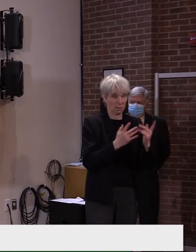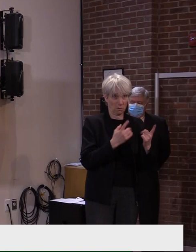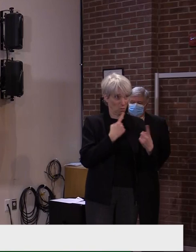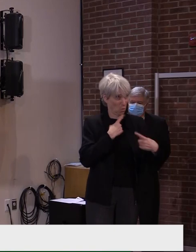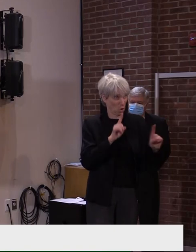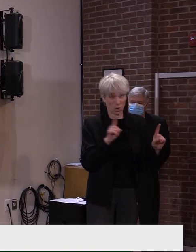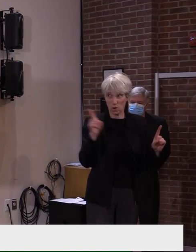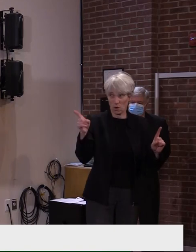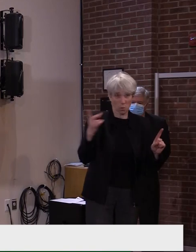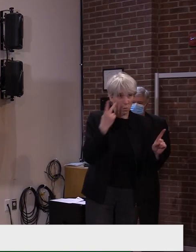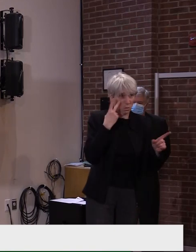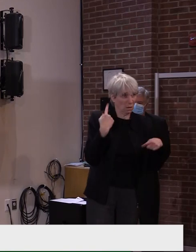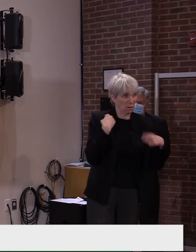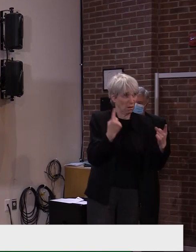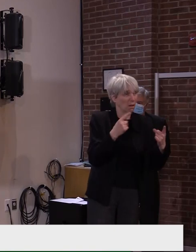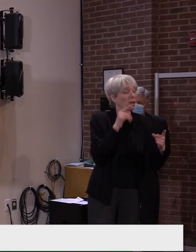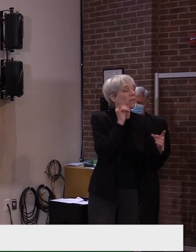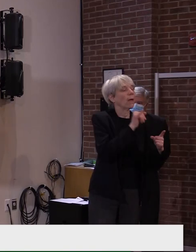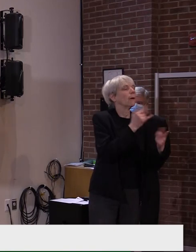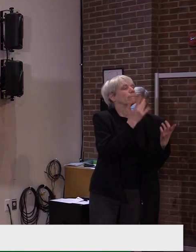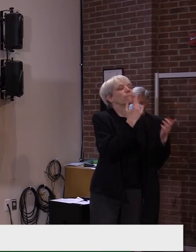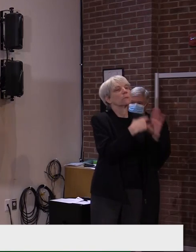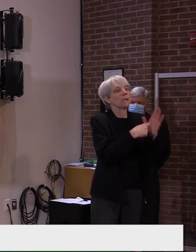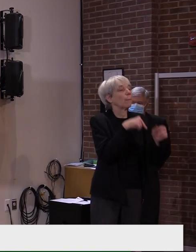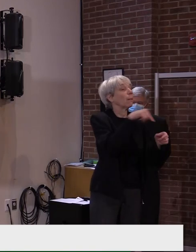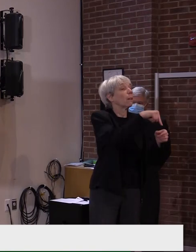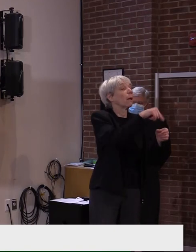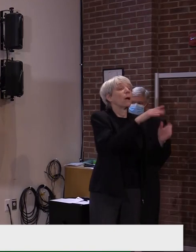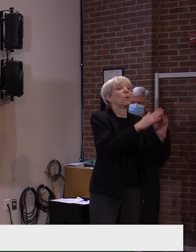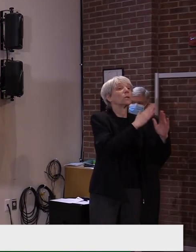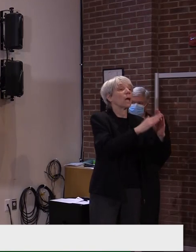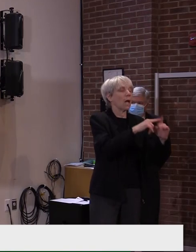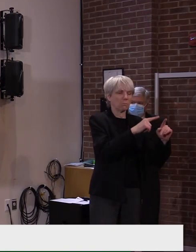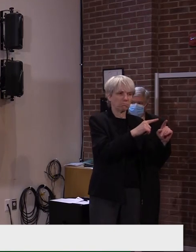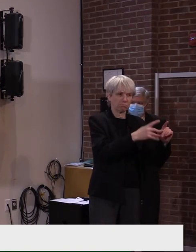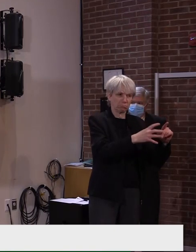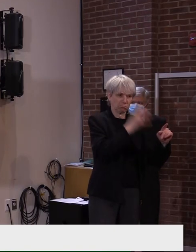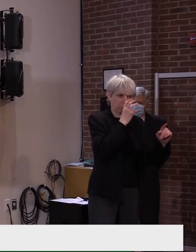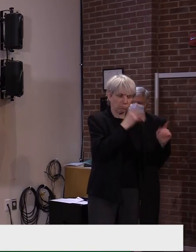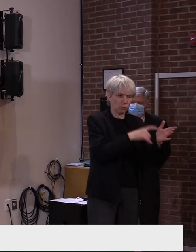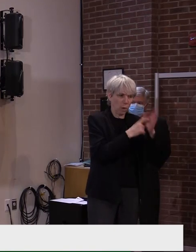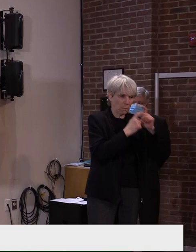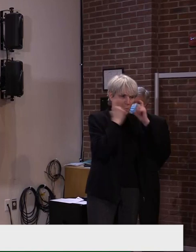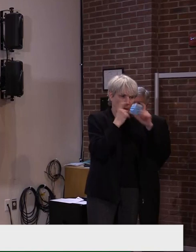are we seeing lower infection rates in towns that have